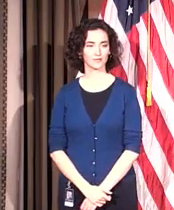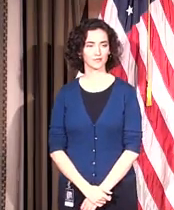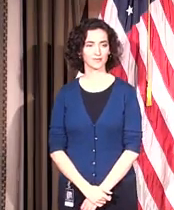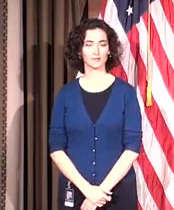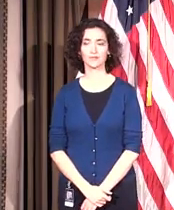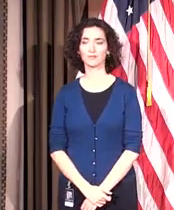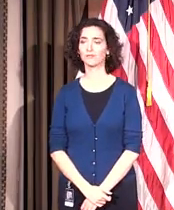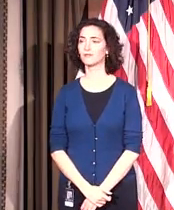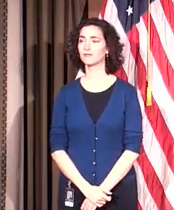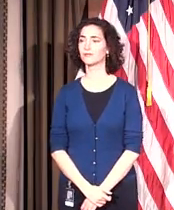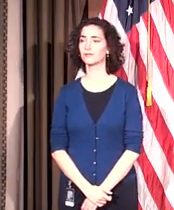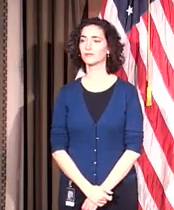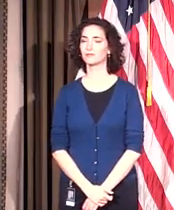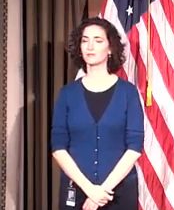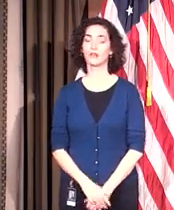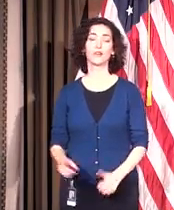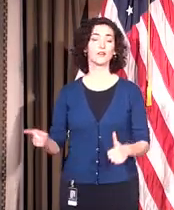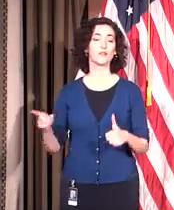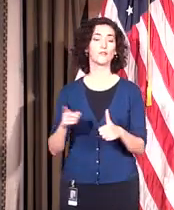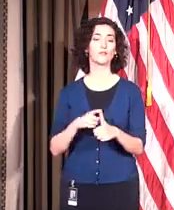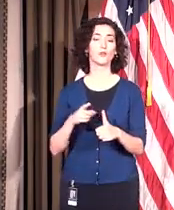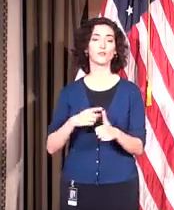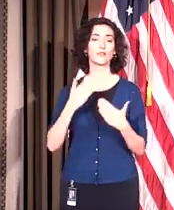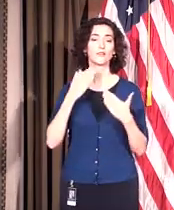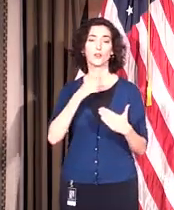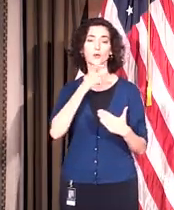Well, I'd like to start by thanking God.